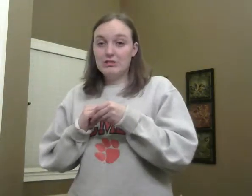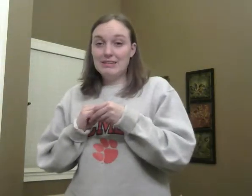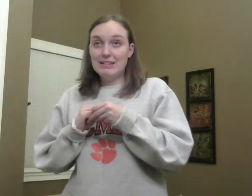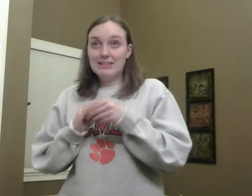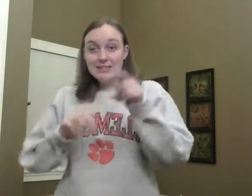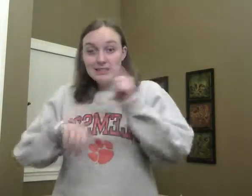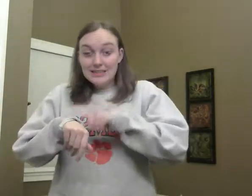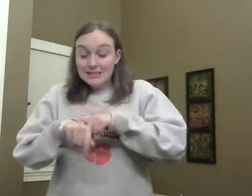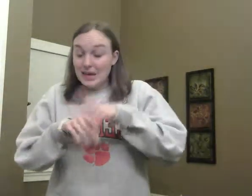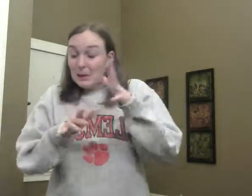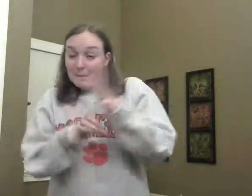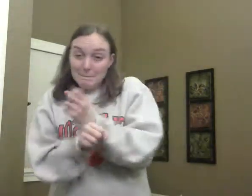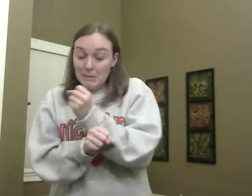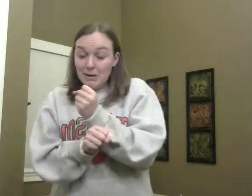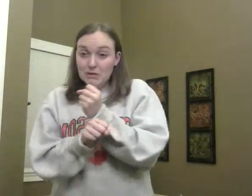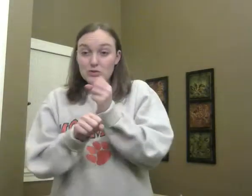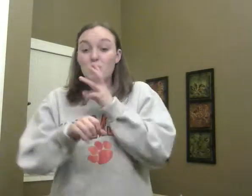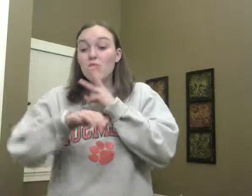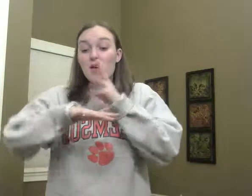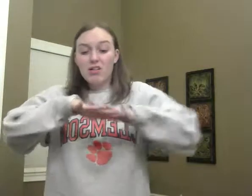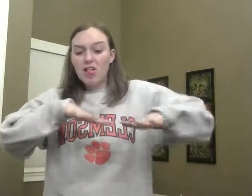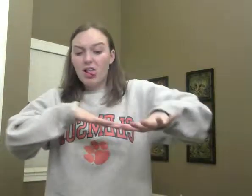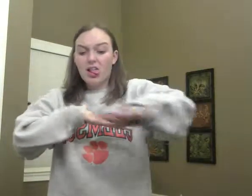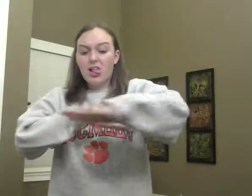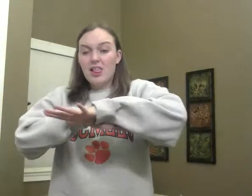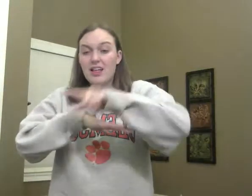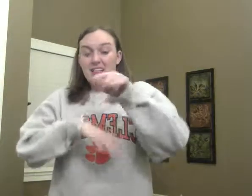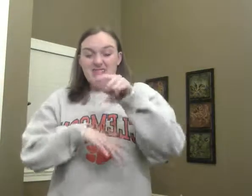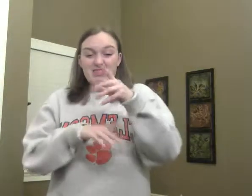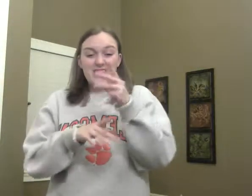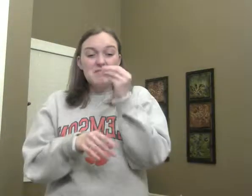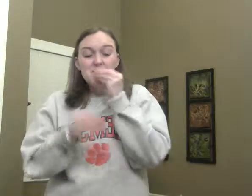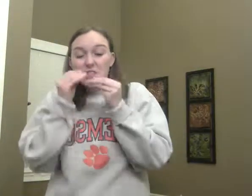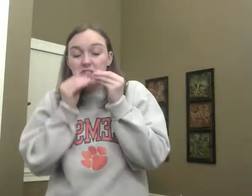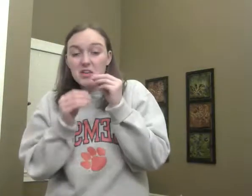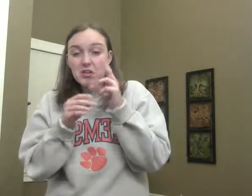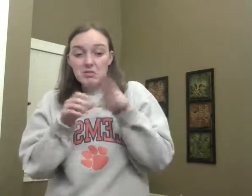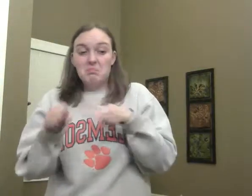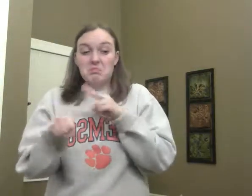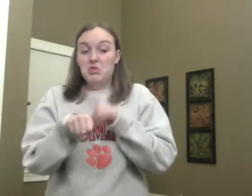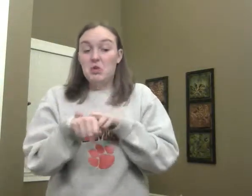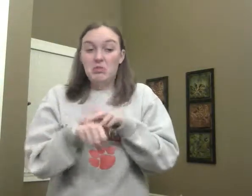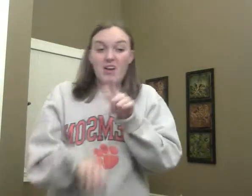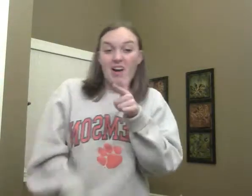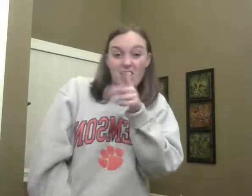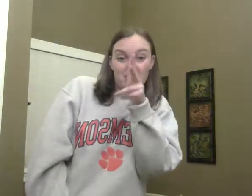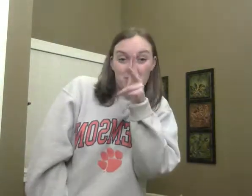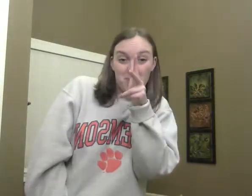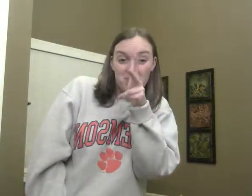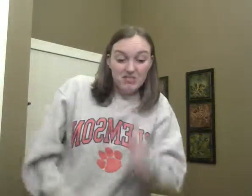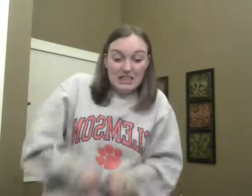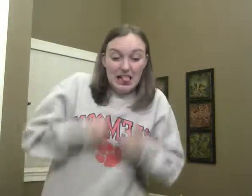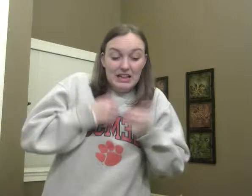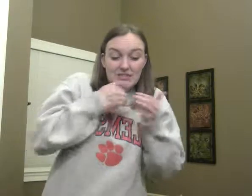of their time on water striders feed mostly on insects that live near water. Let's